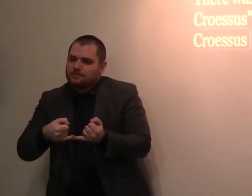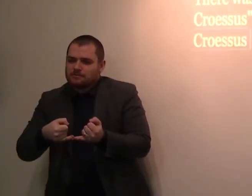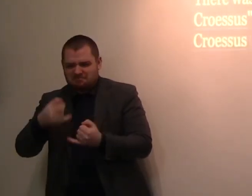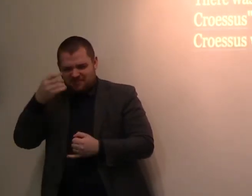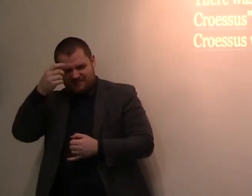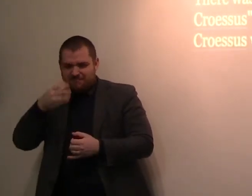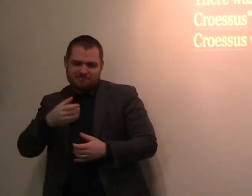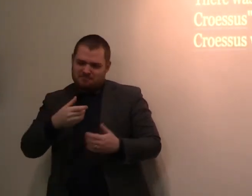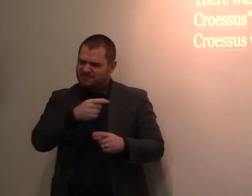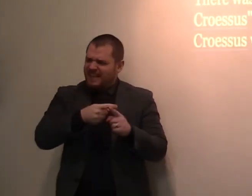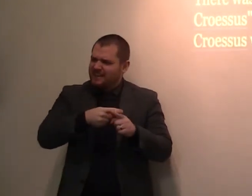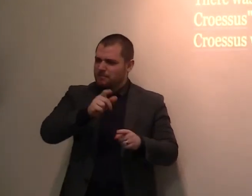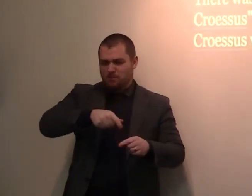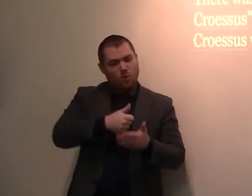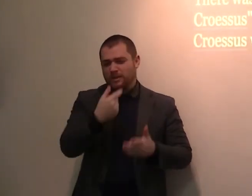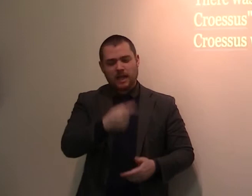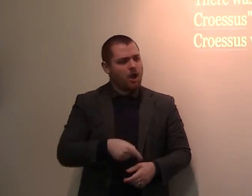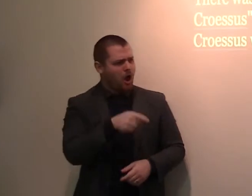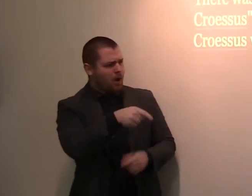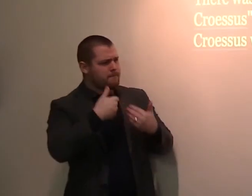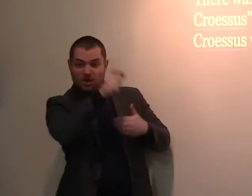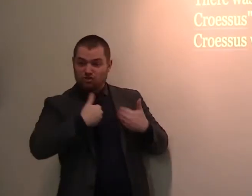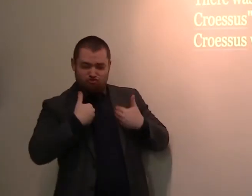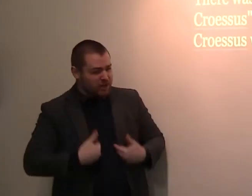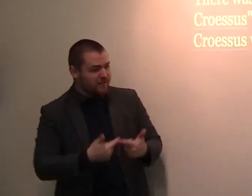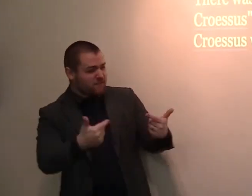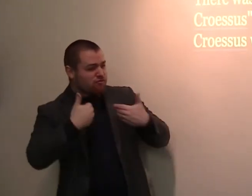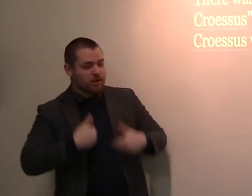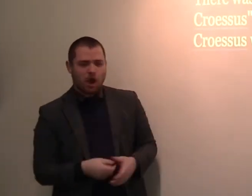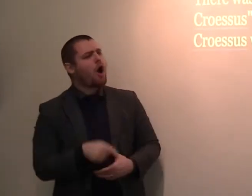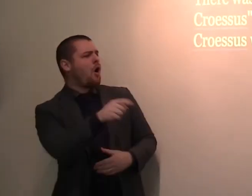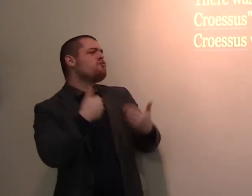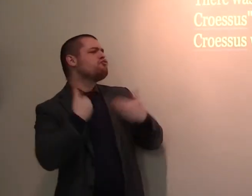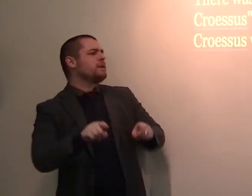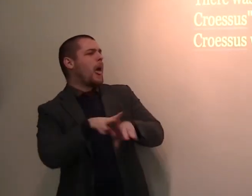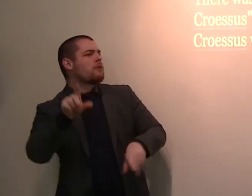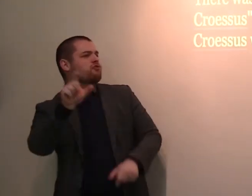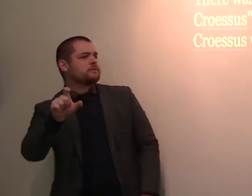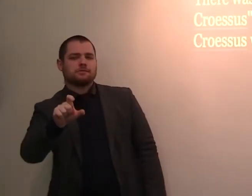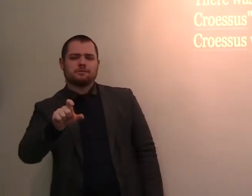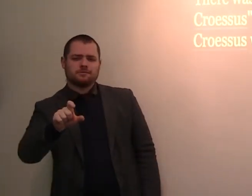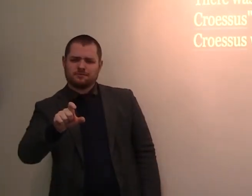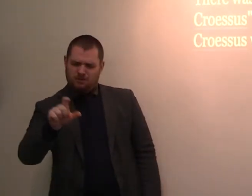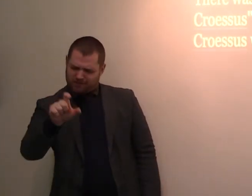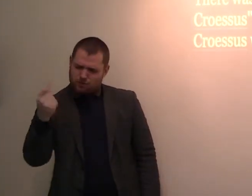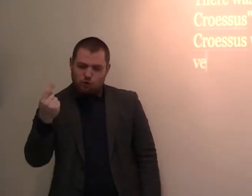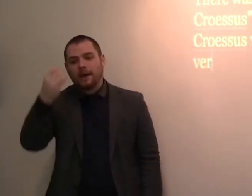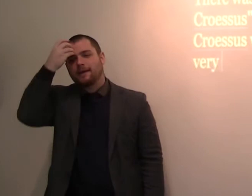Because that king and the city was extremely rich. But another important point in speaking